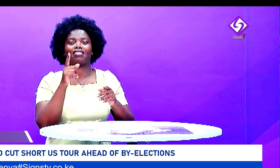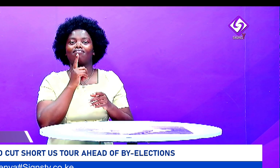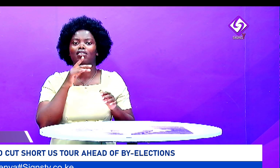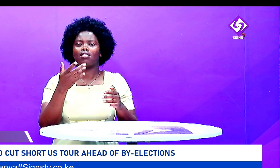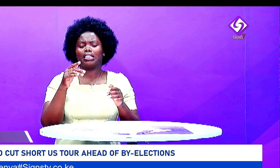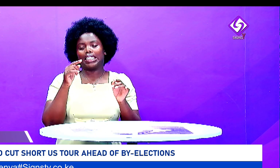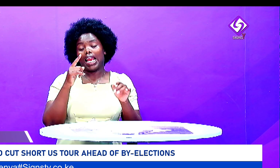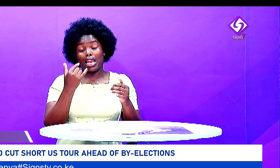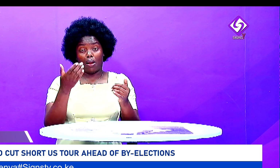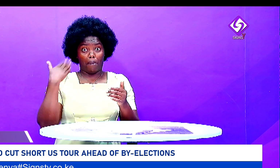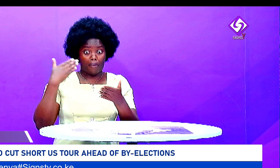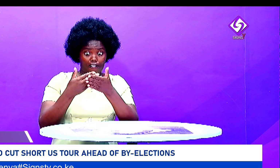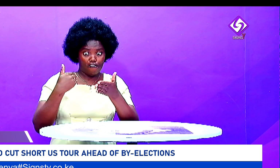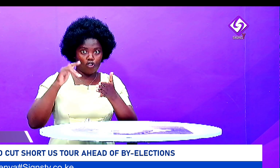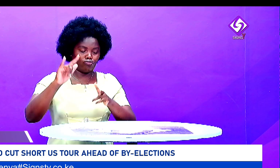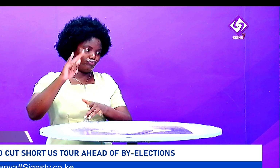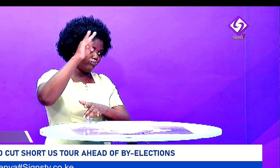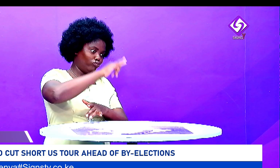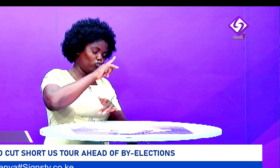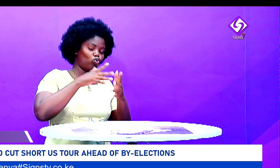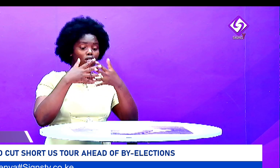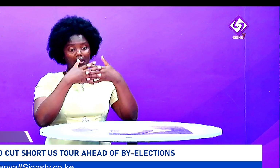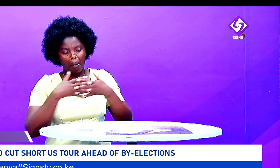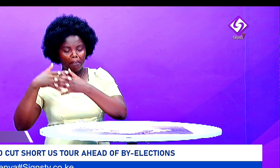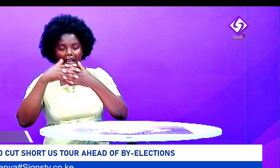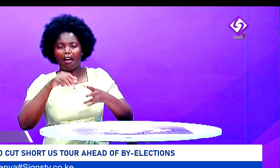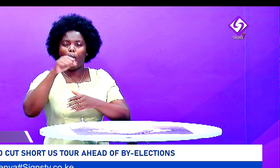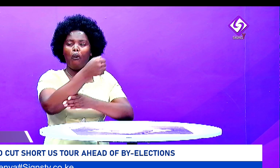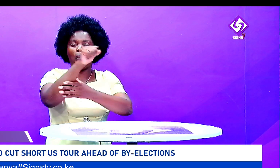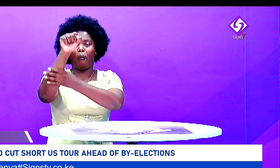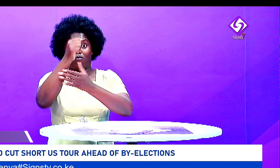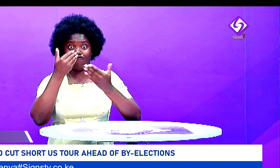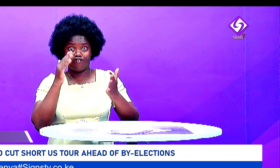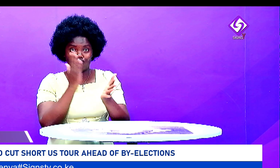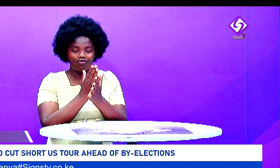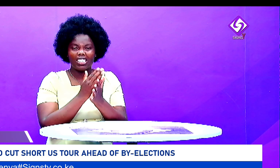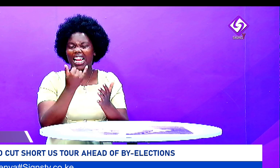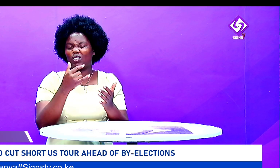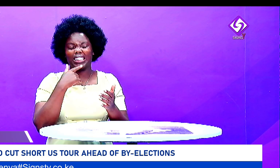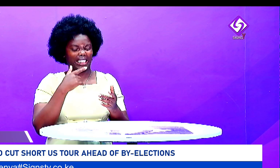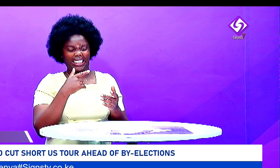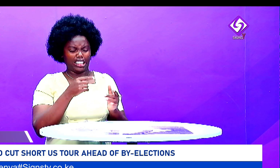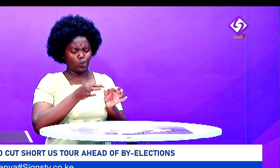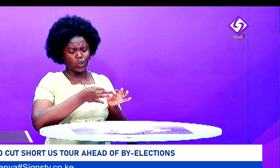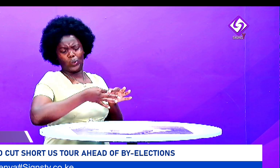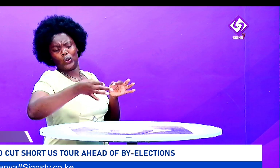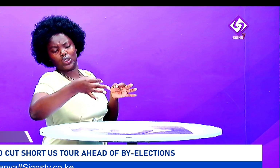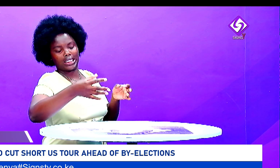tour, where he has been meeting with Kenyans who live in the diaspora in order to prepare for the